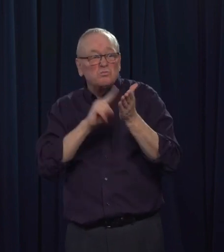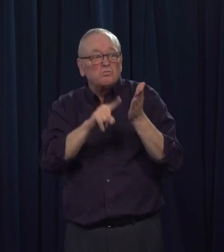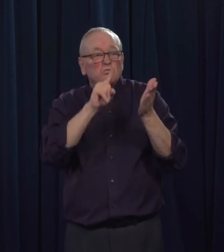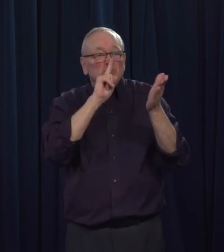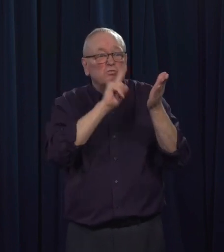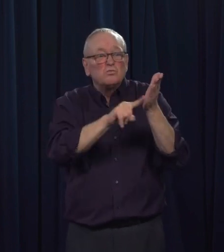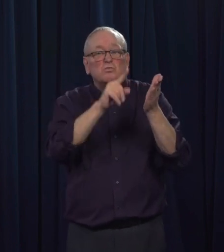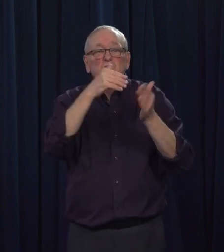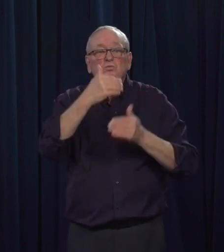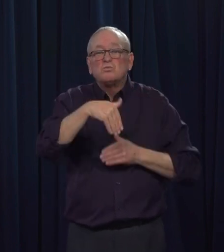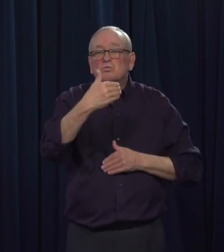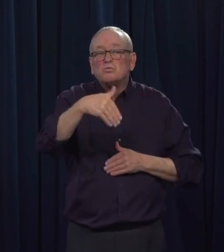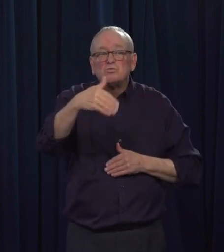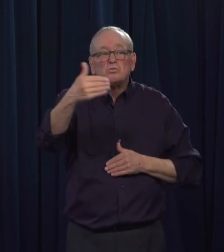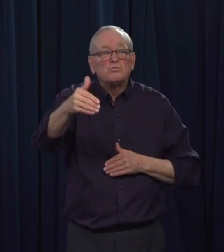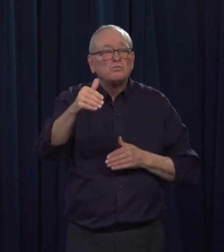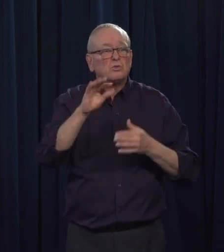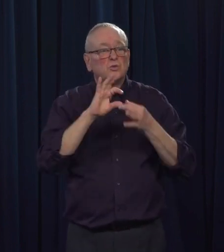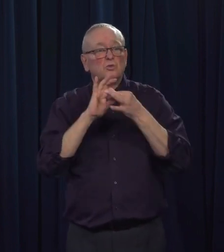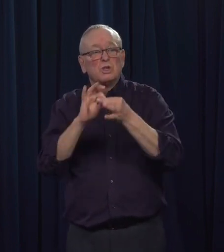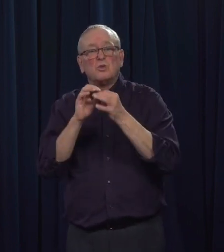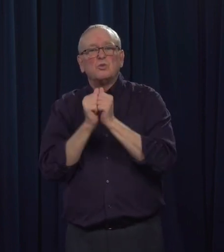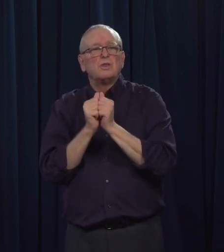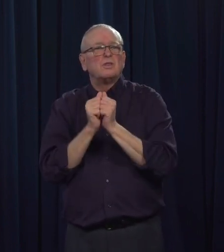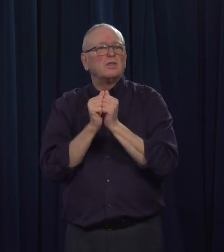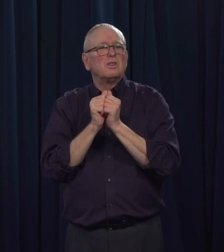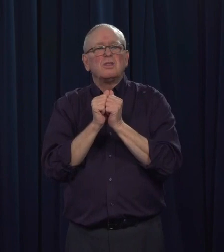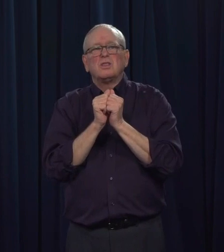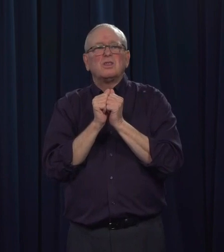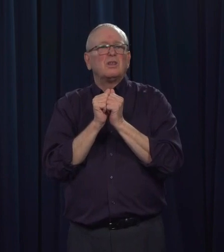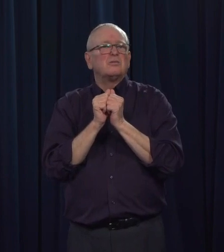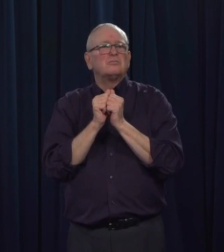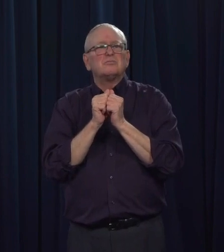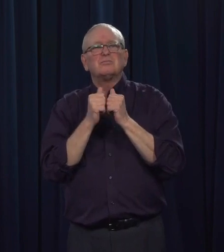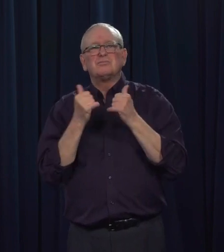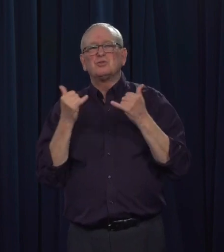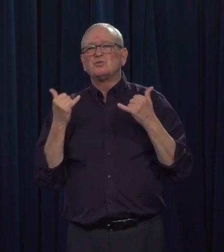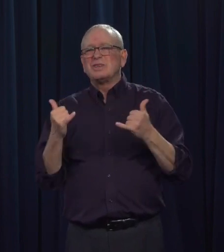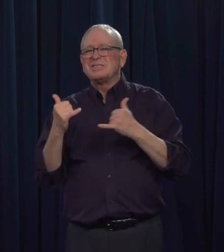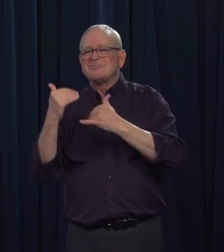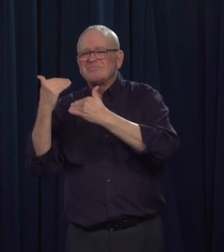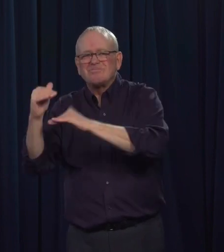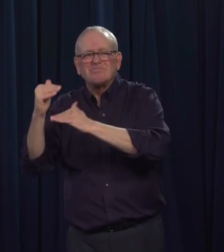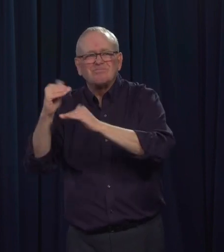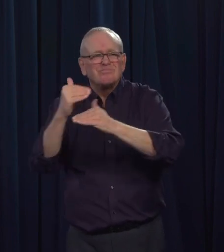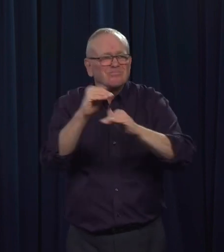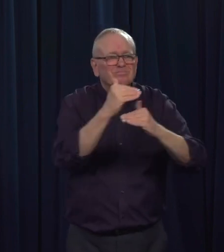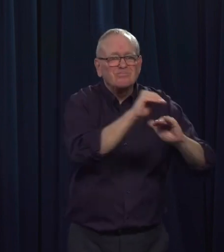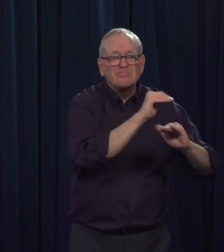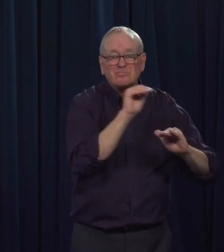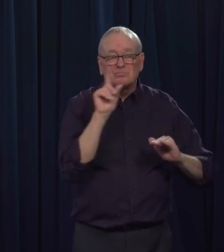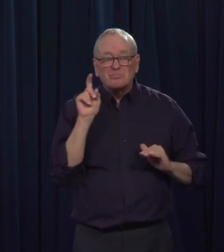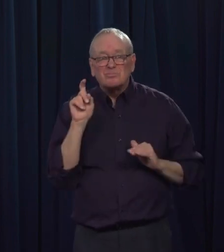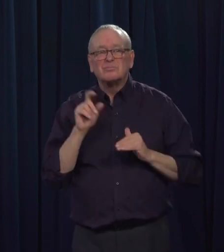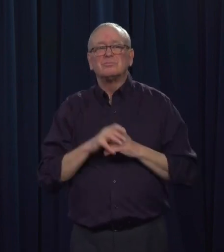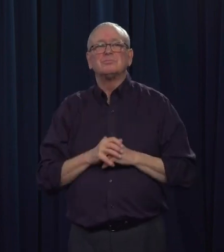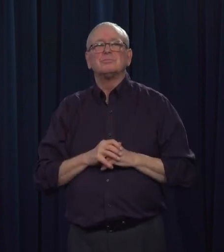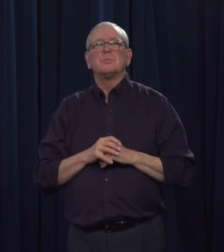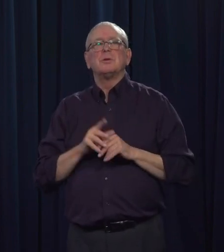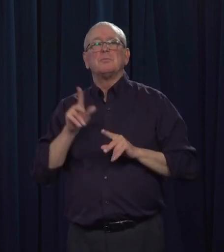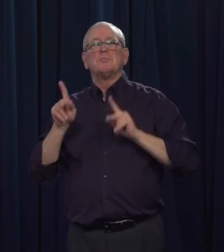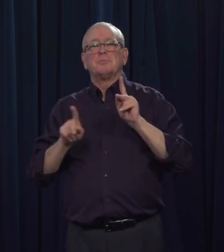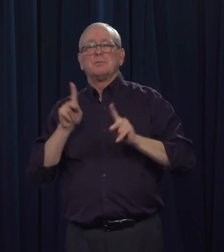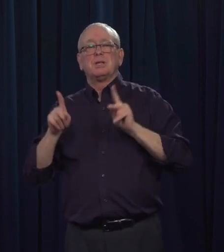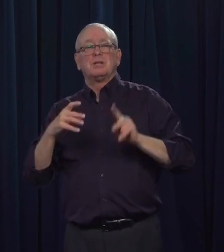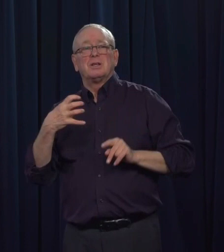inspections for the enforcement of the orders that are in place. Again, I know they're doing complaint-driven inspections, but we'll double check on that and get back to you about their